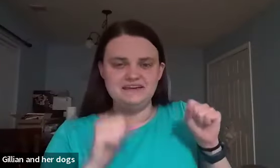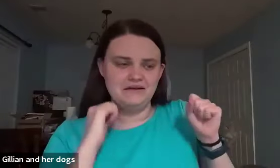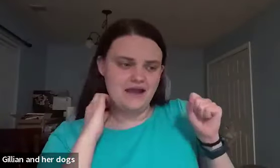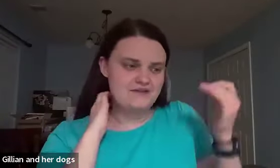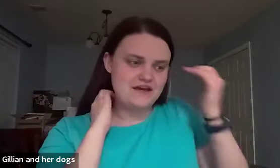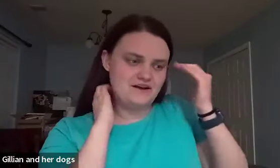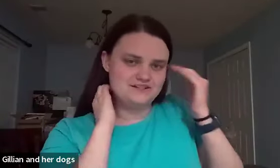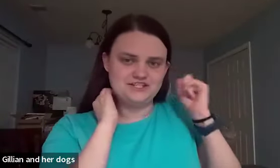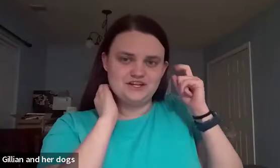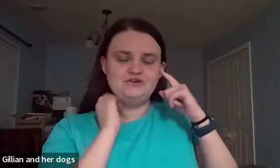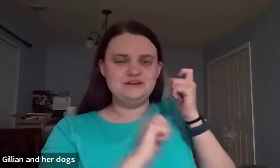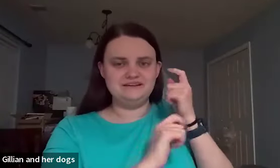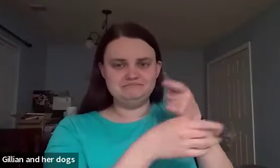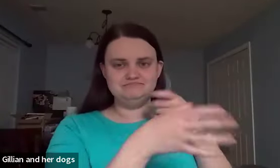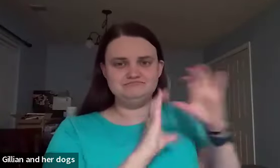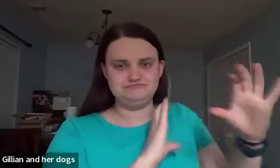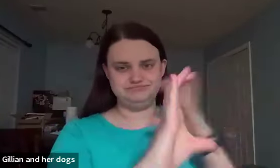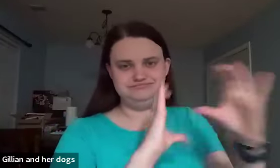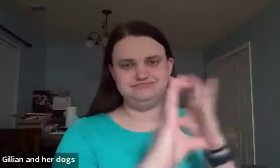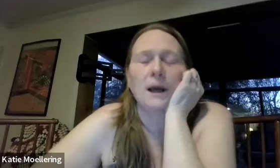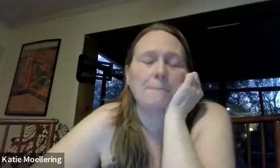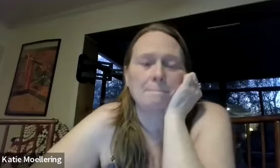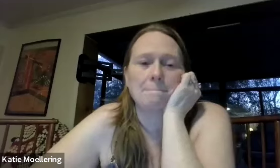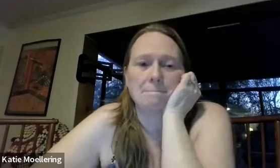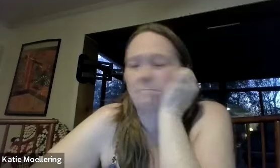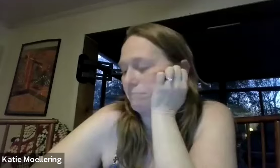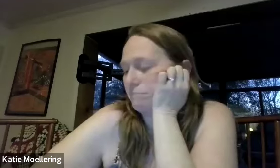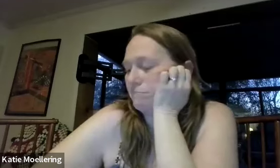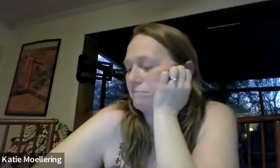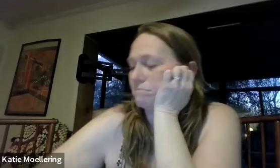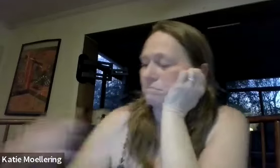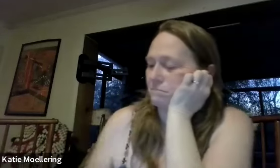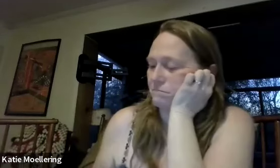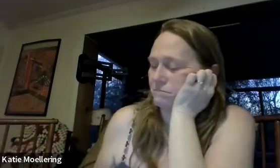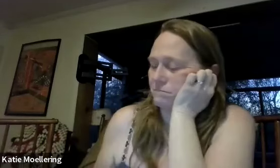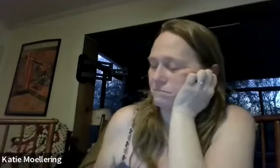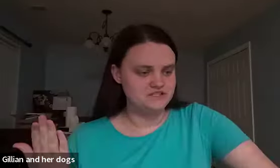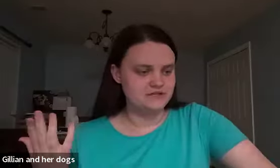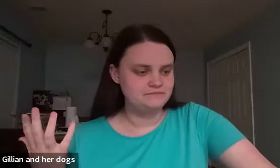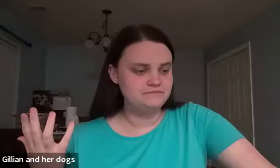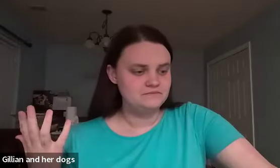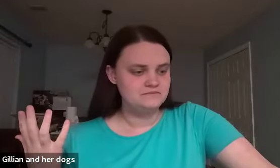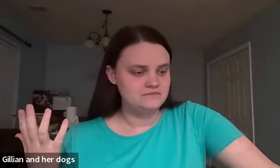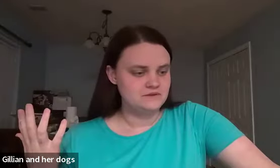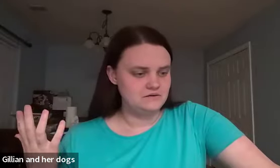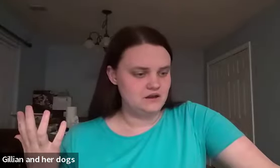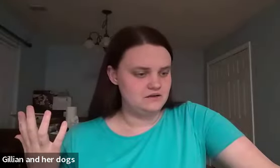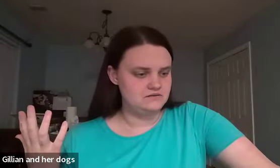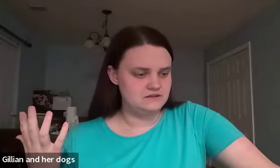like have that knowledge to know you can, Yeah. so, but yeah, that's how I would do it. Okay,